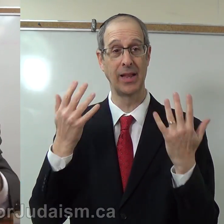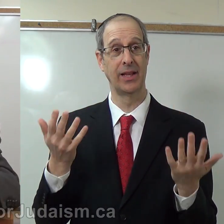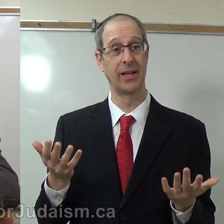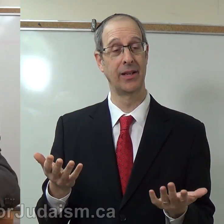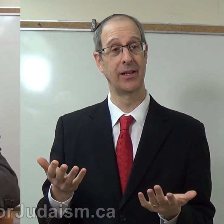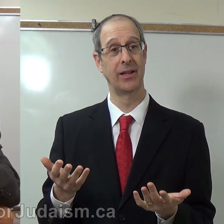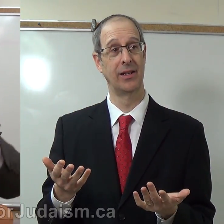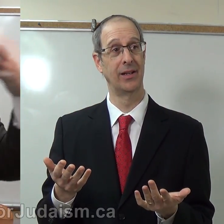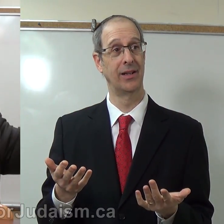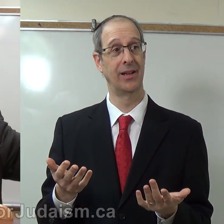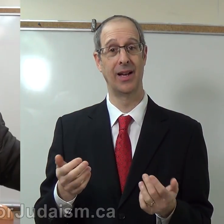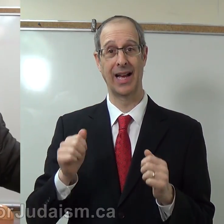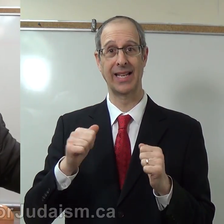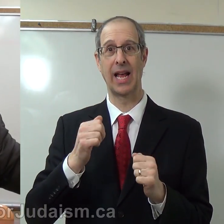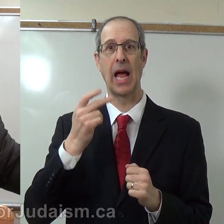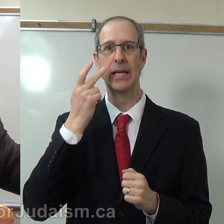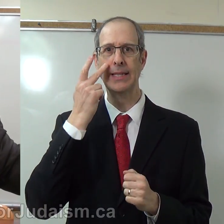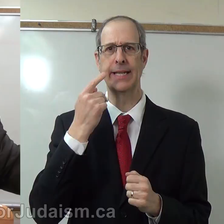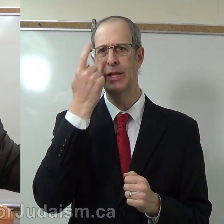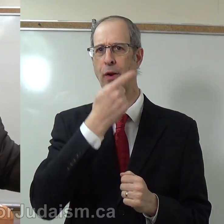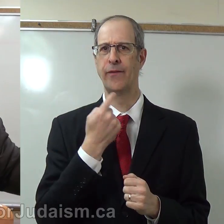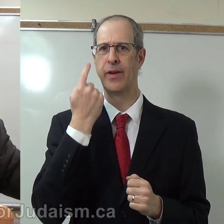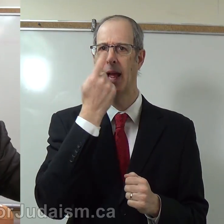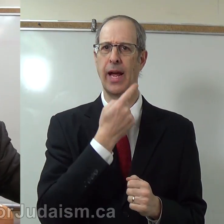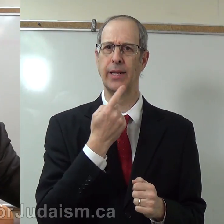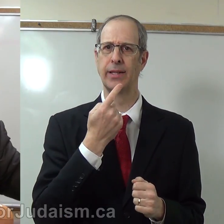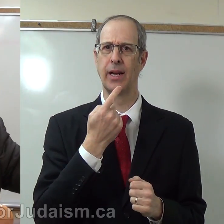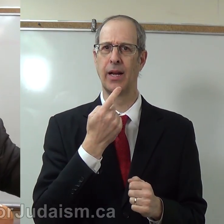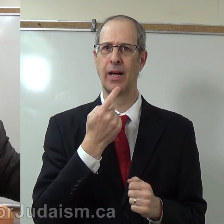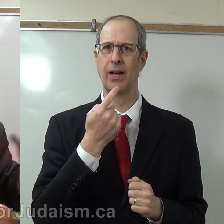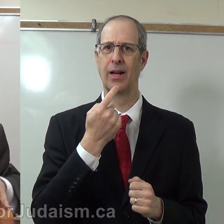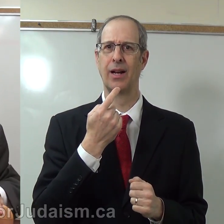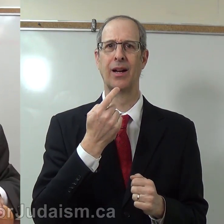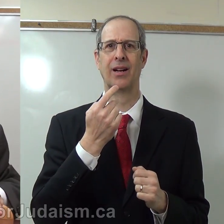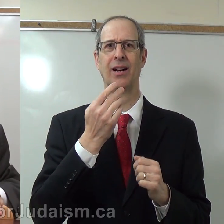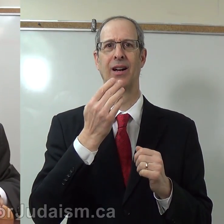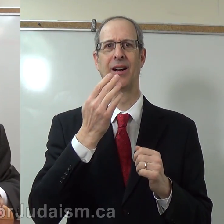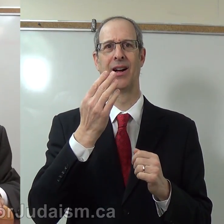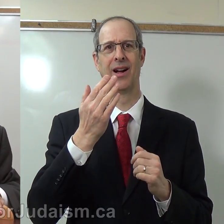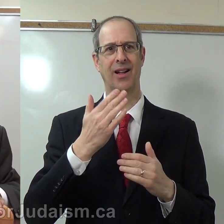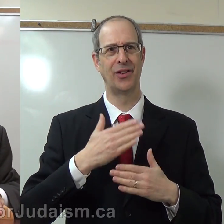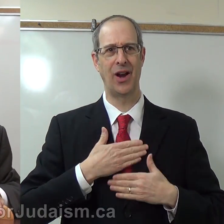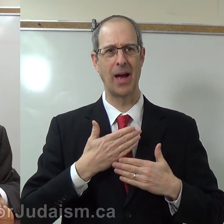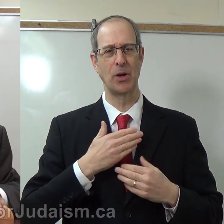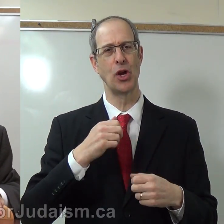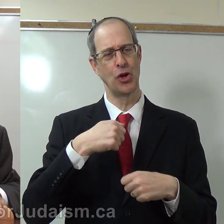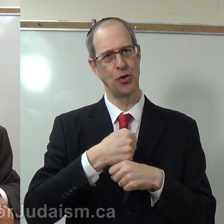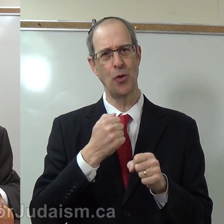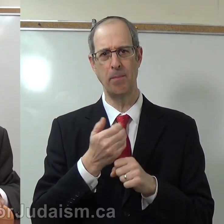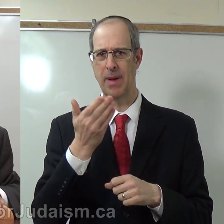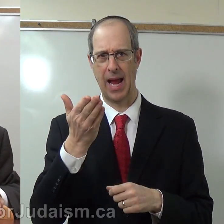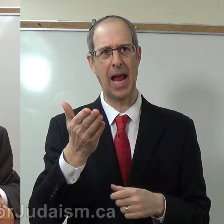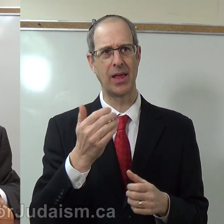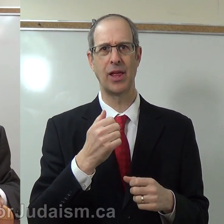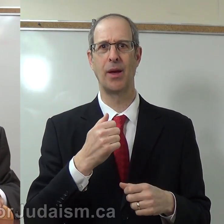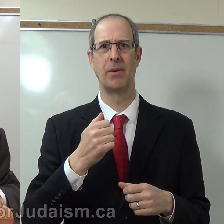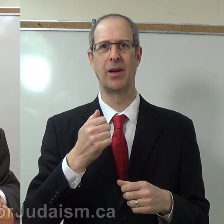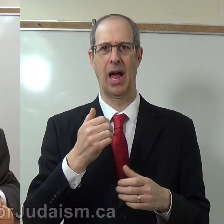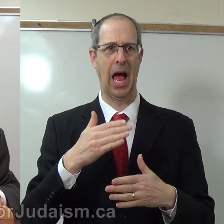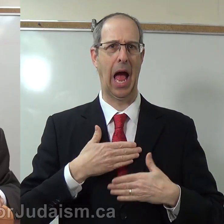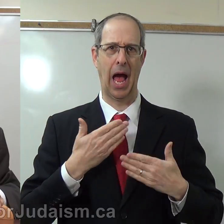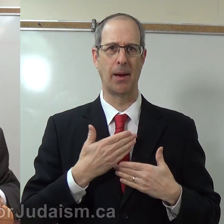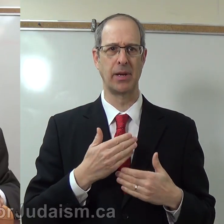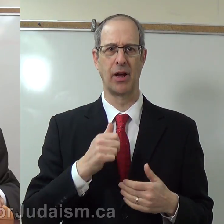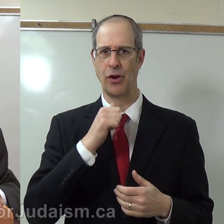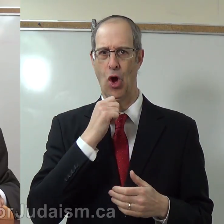you can see on their faces they look happy you just made someone happy it didn't cost you